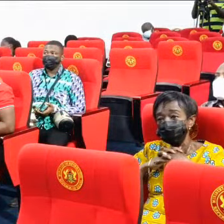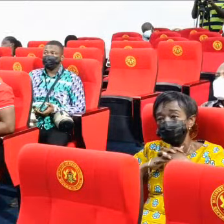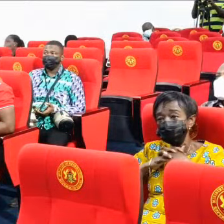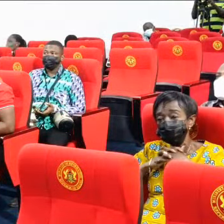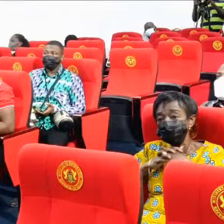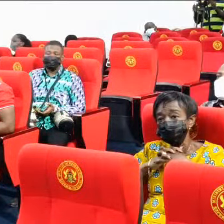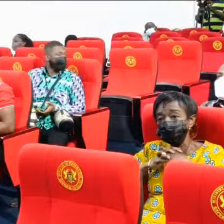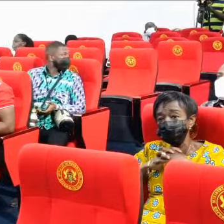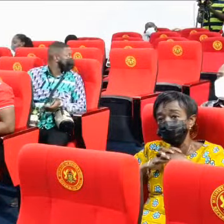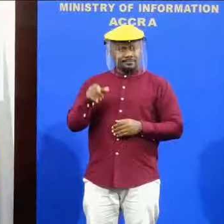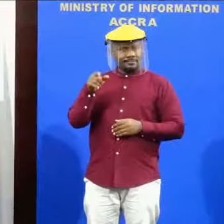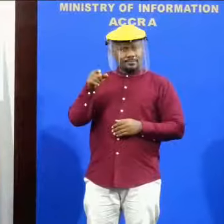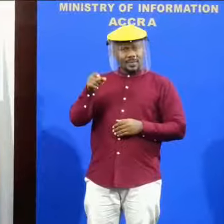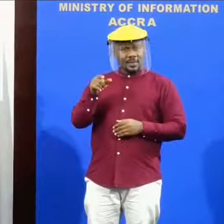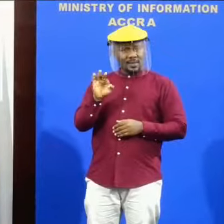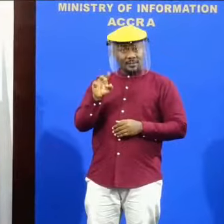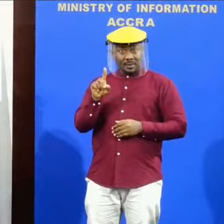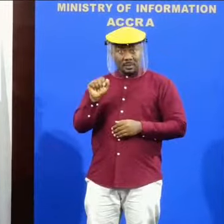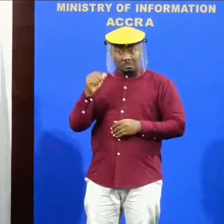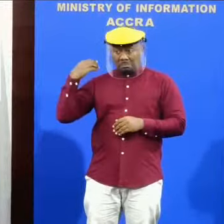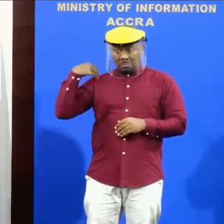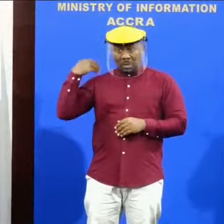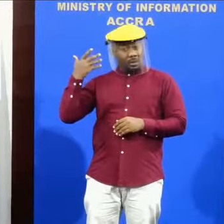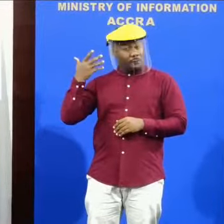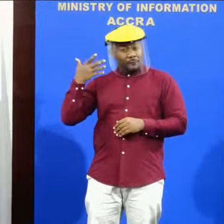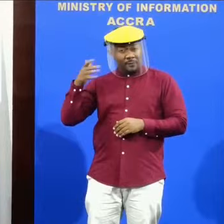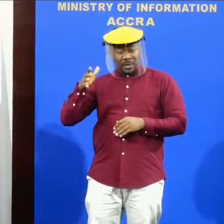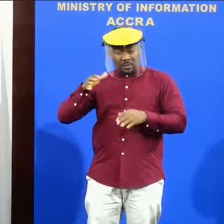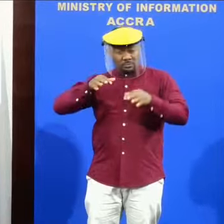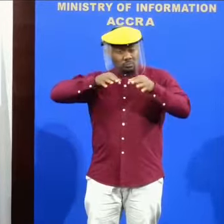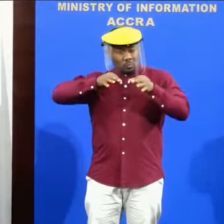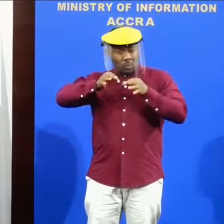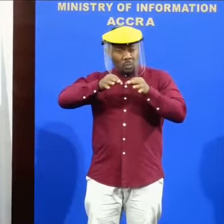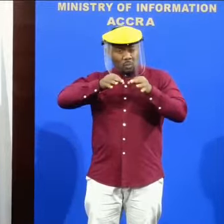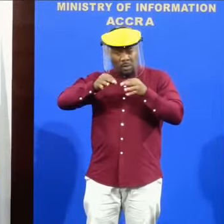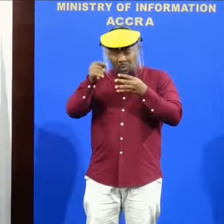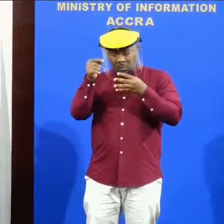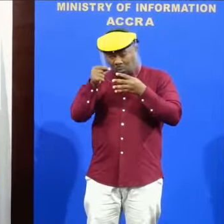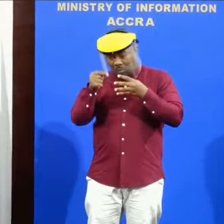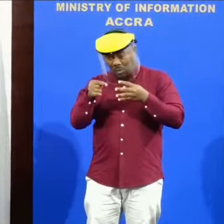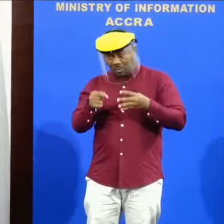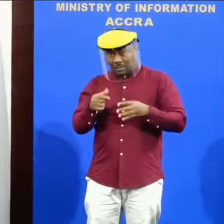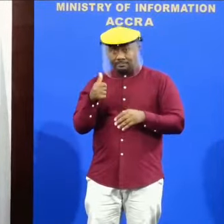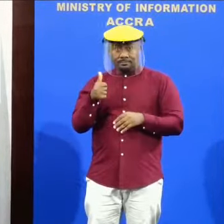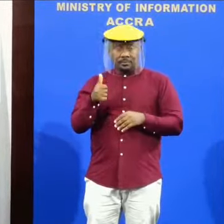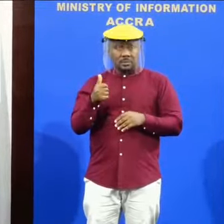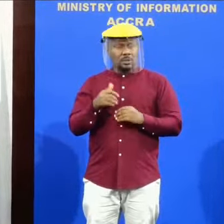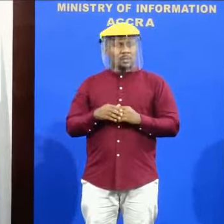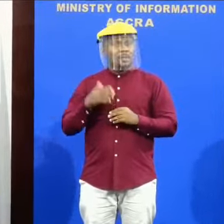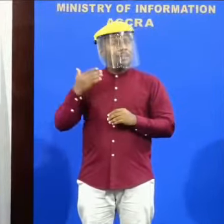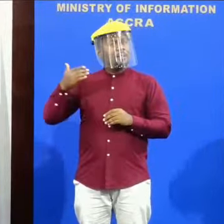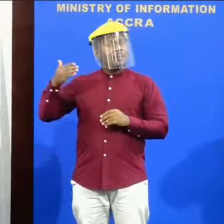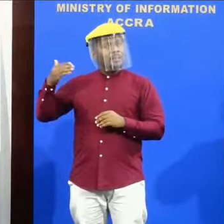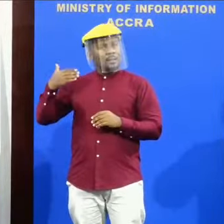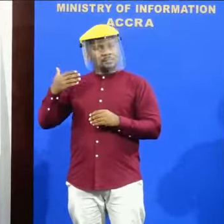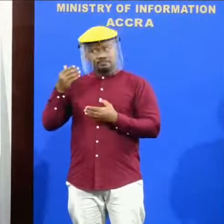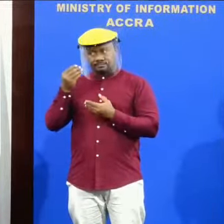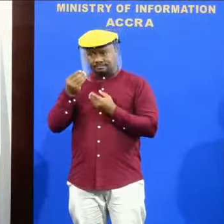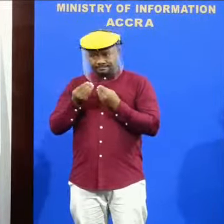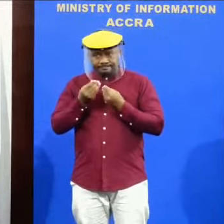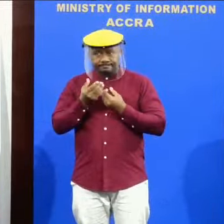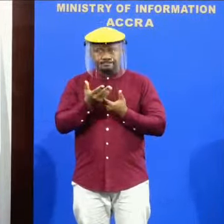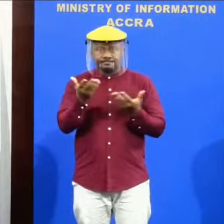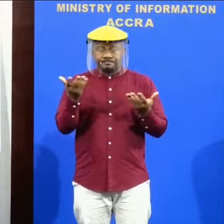FDA boss has given an elaborate presentation, and I believe that the last press release that was done also gave